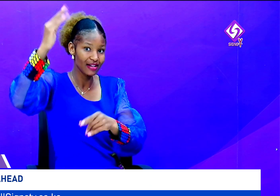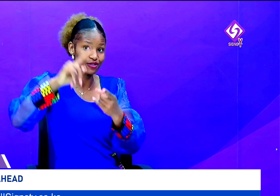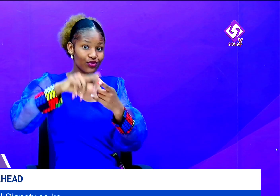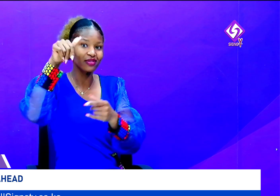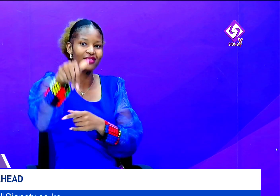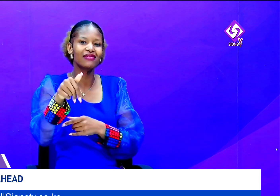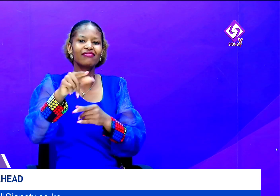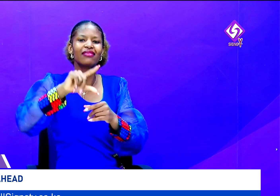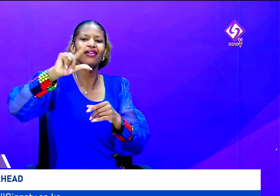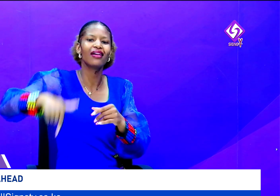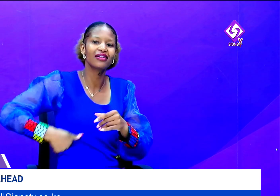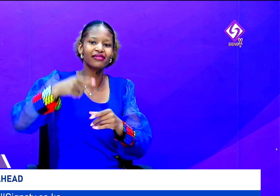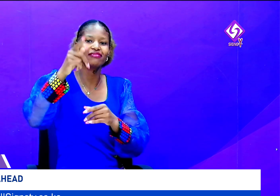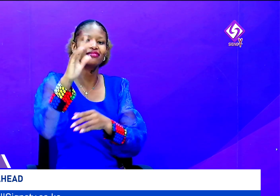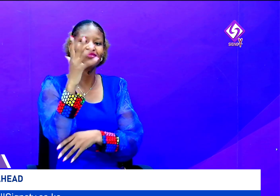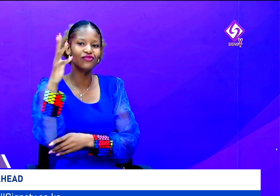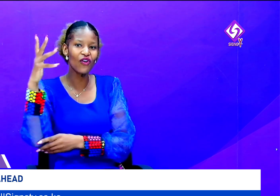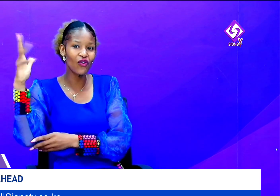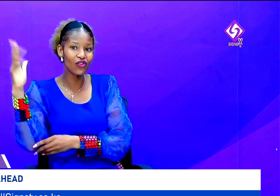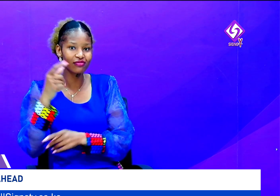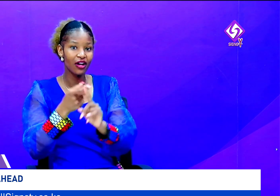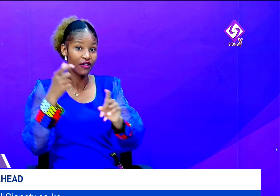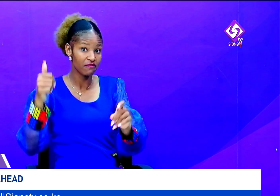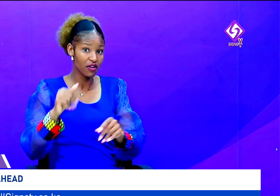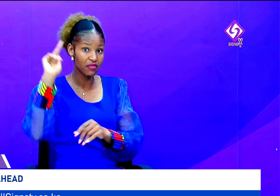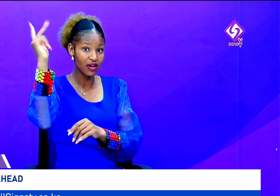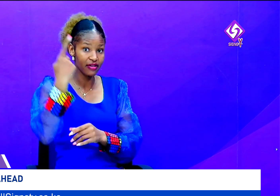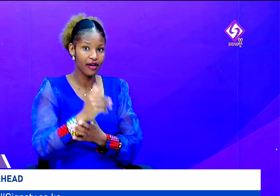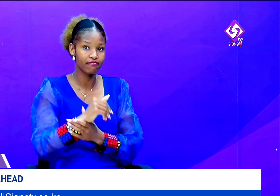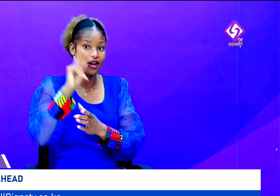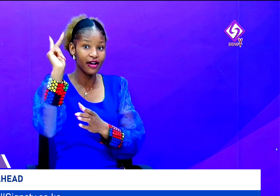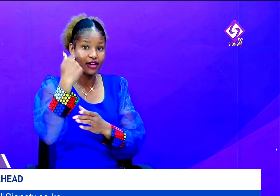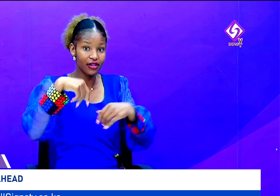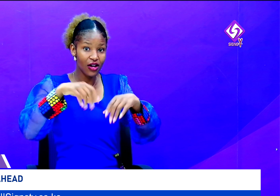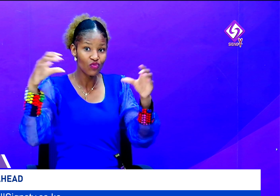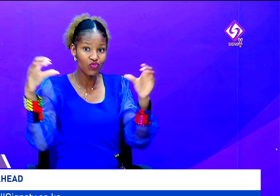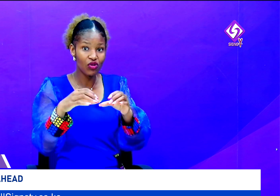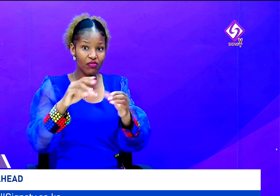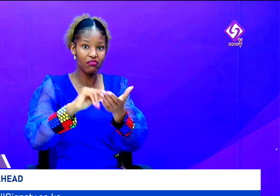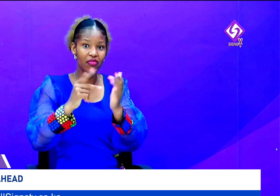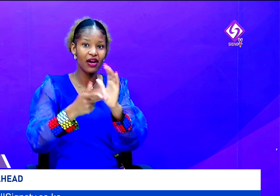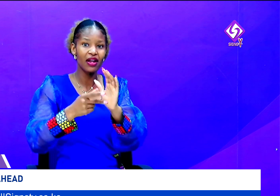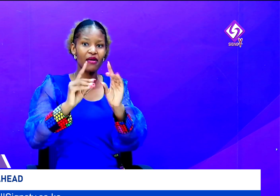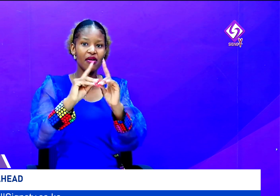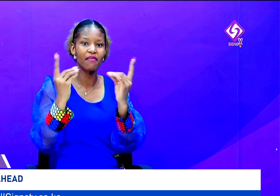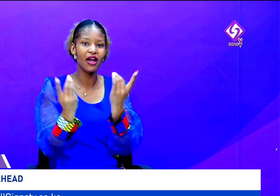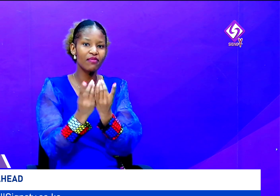and high daytime temperatures, according to the latest forecast from the Kenya Meteorological Department.